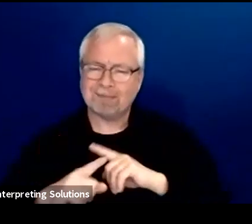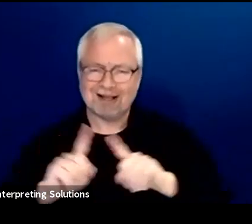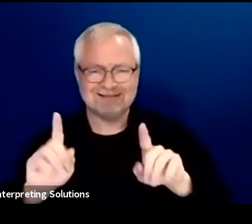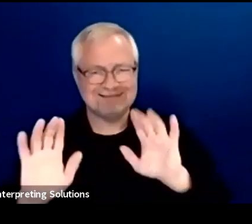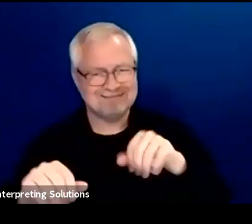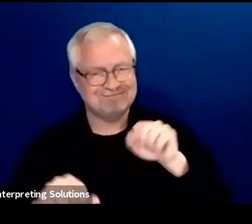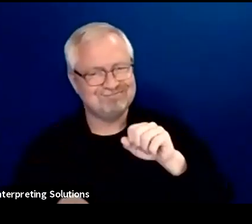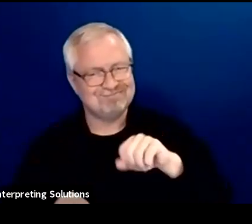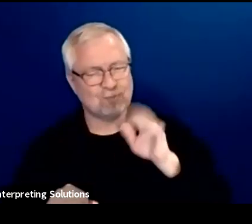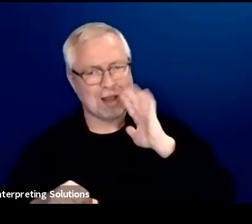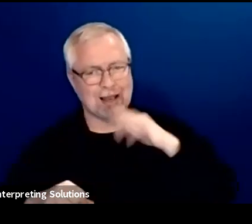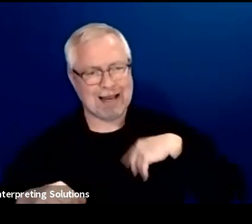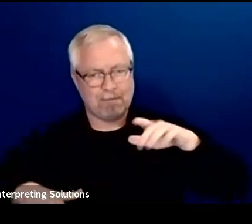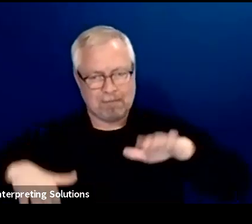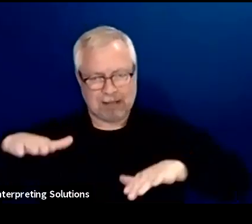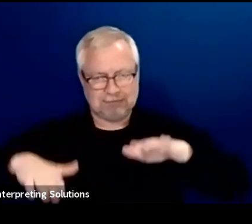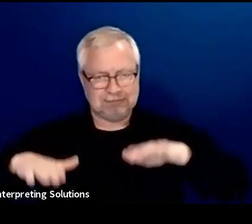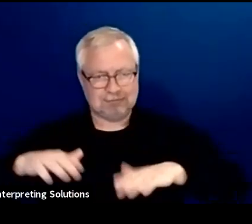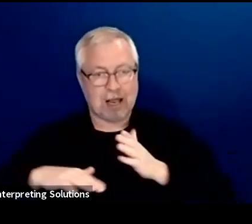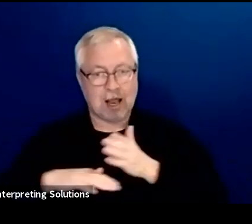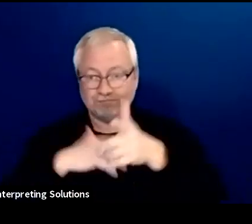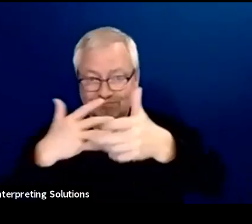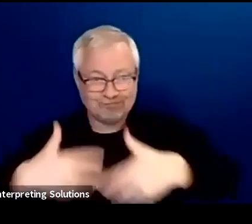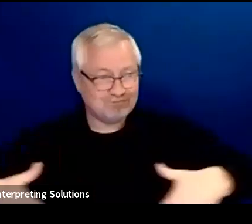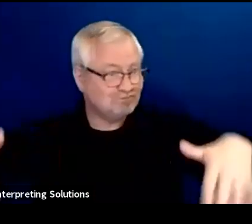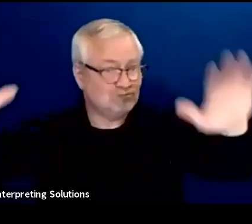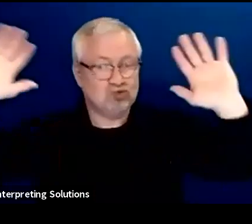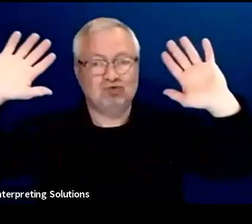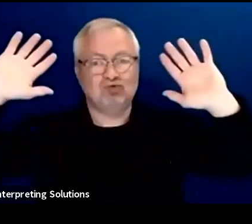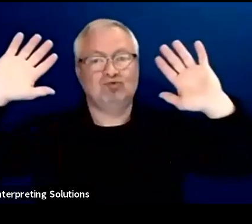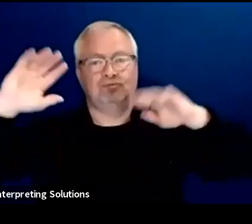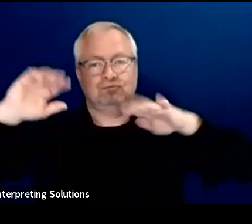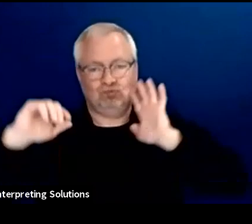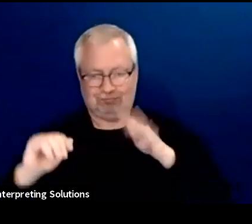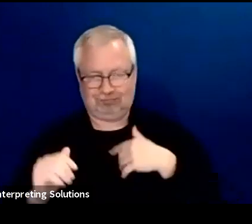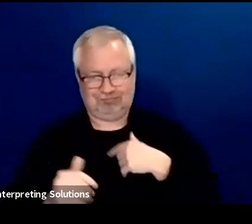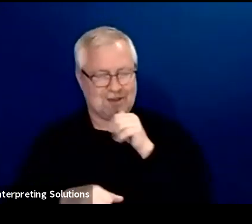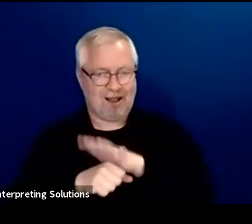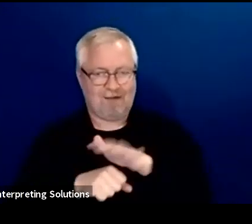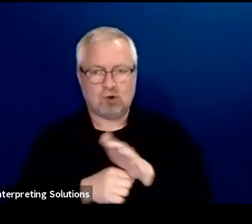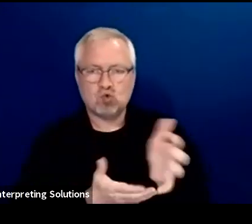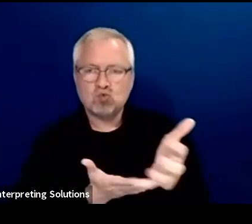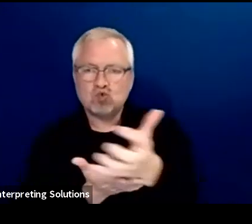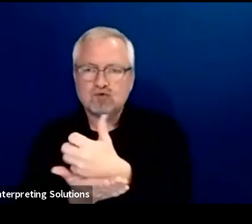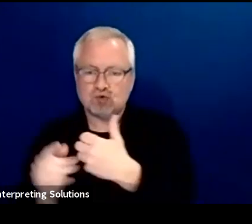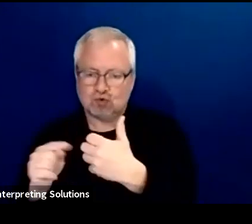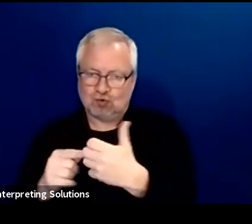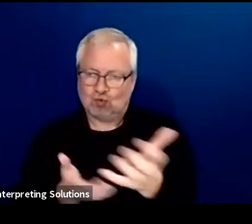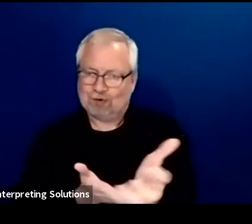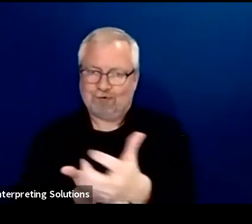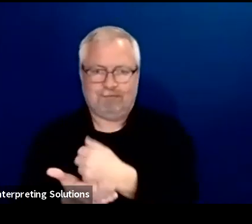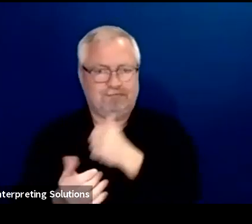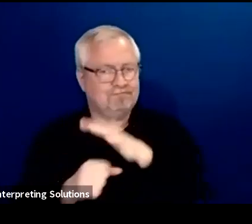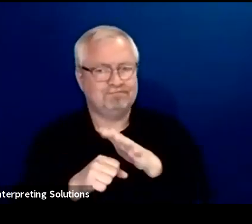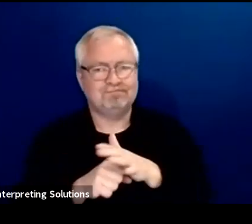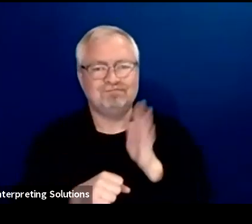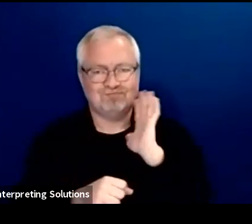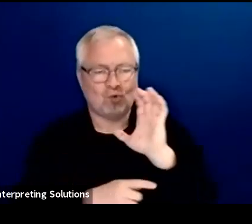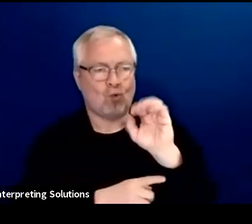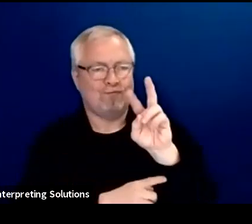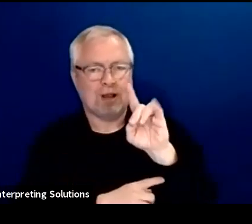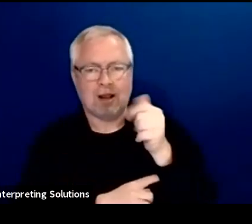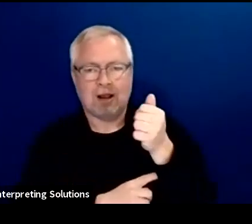when we come out of this. There will certainly be lack of revenues because of the COVID-19 shutdown, and we want to